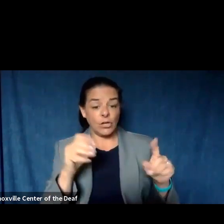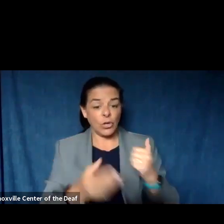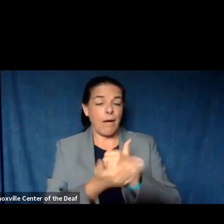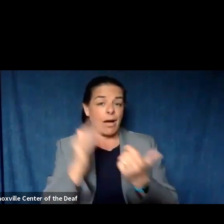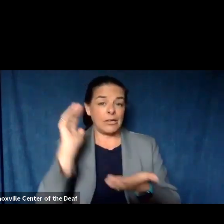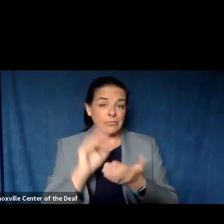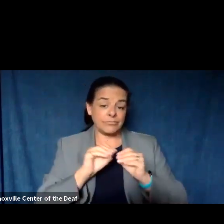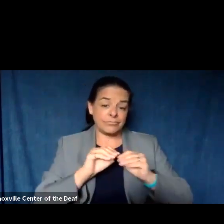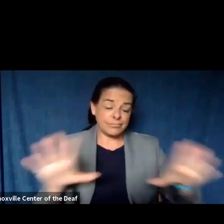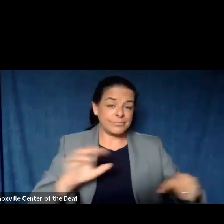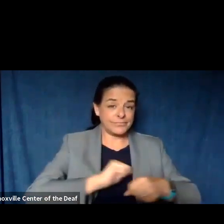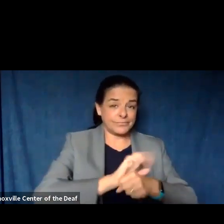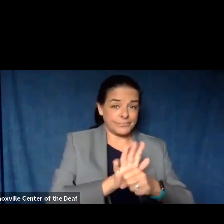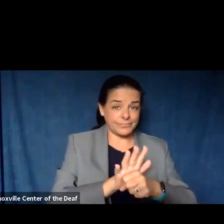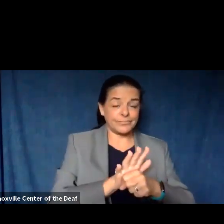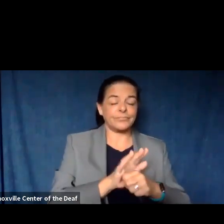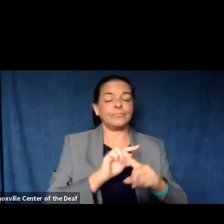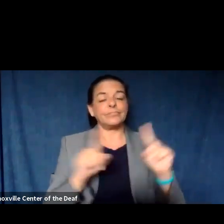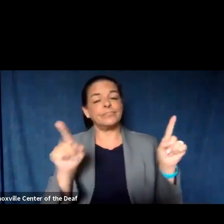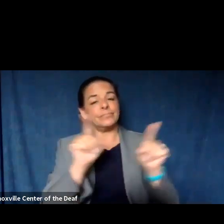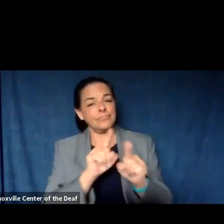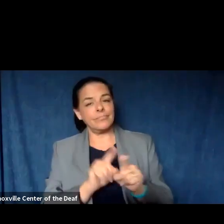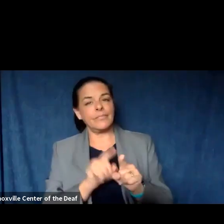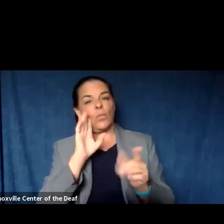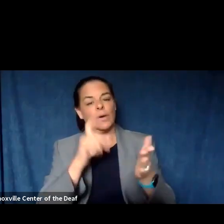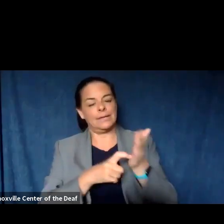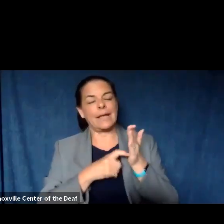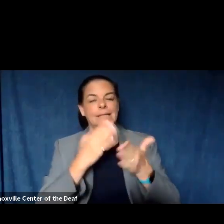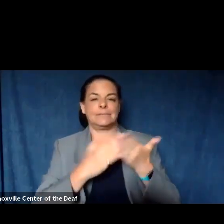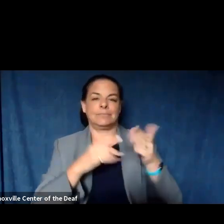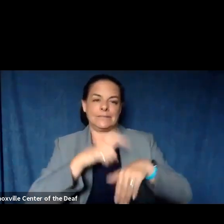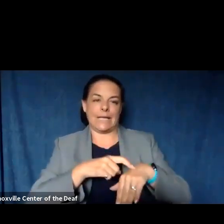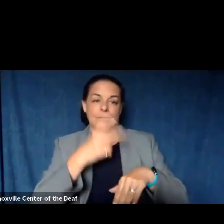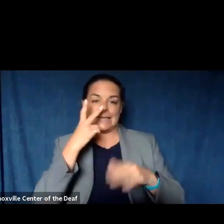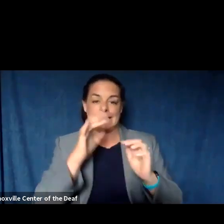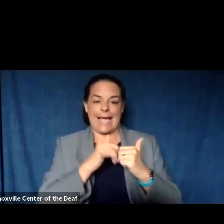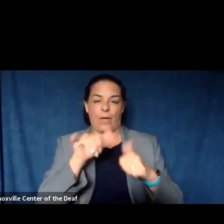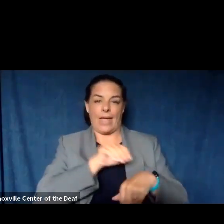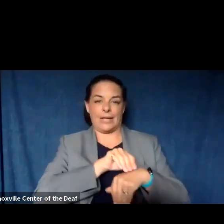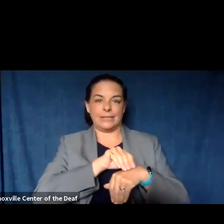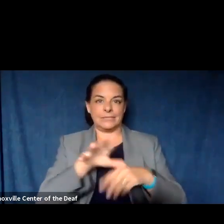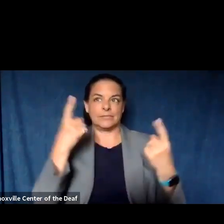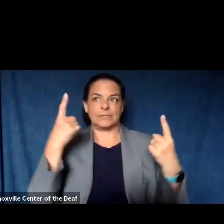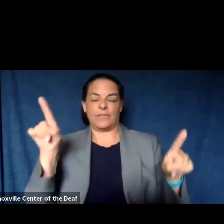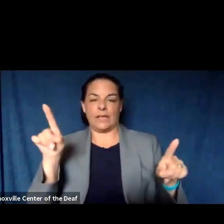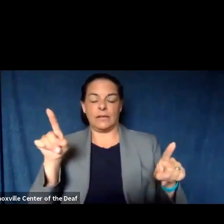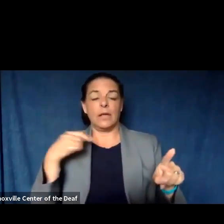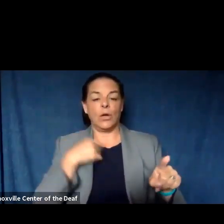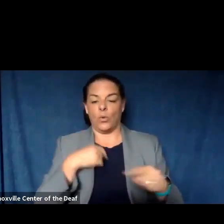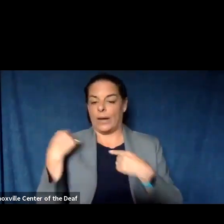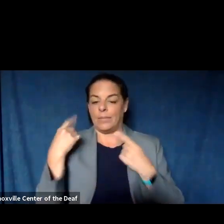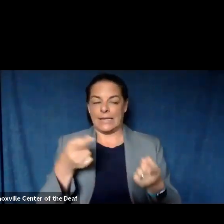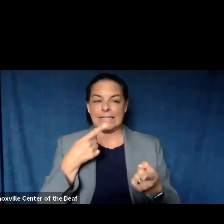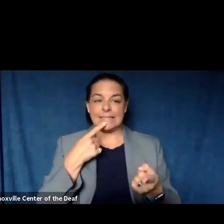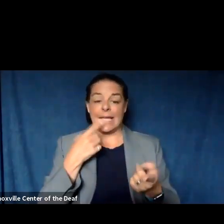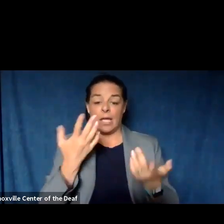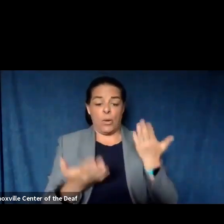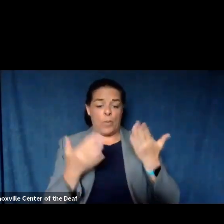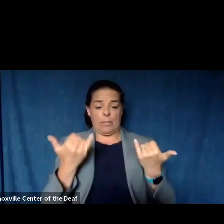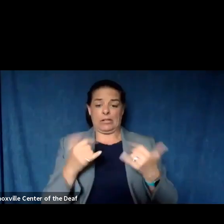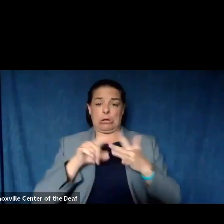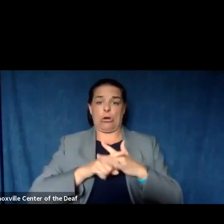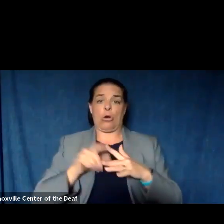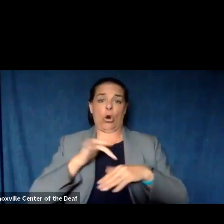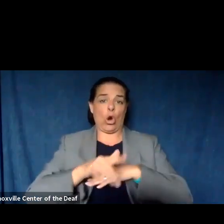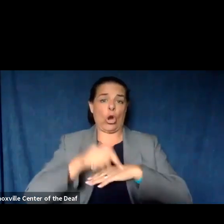this disease. But also, it's going to take some time to see the effects of that. We've been saying that. This would probably be the earliest we would start